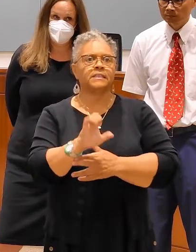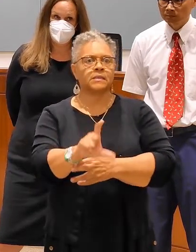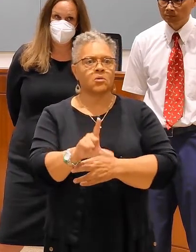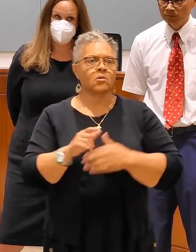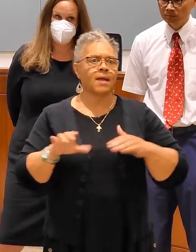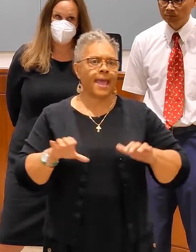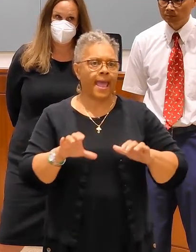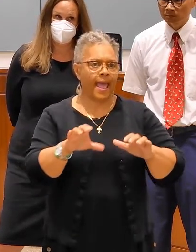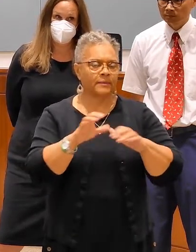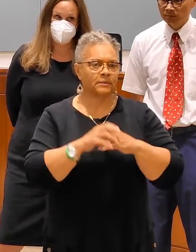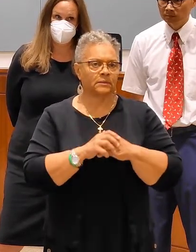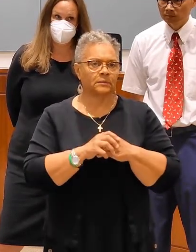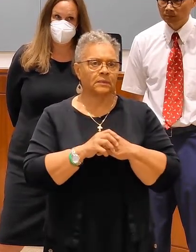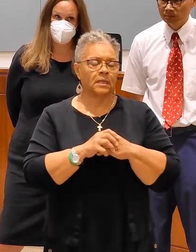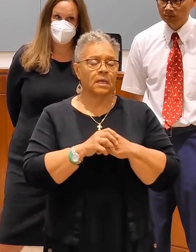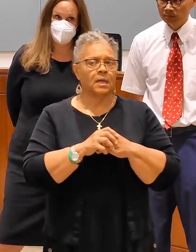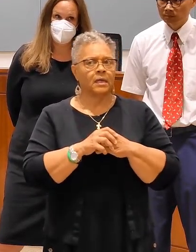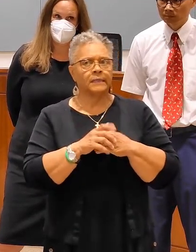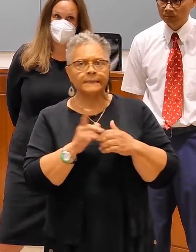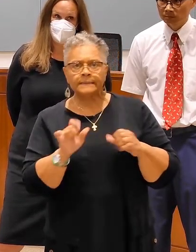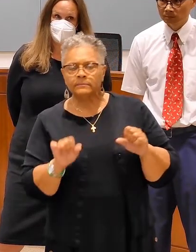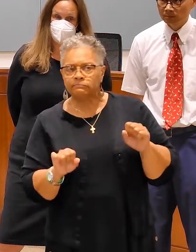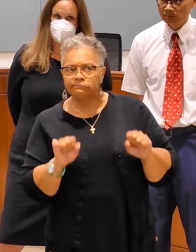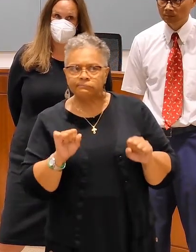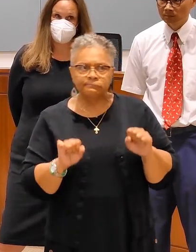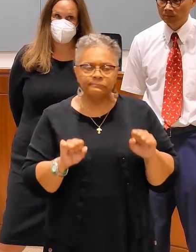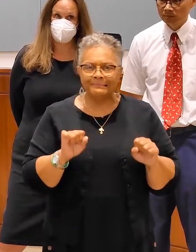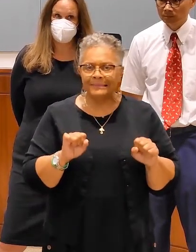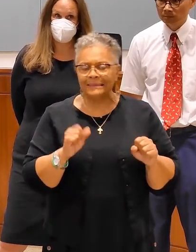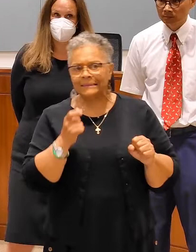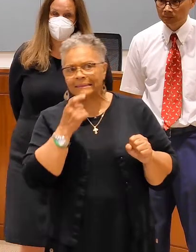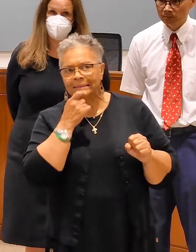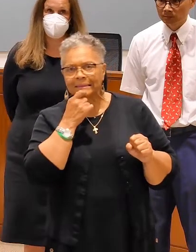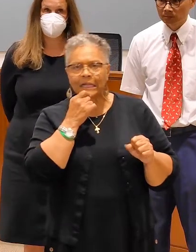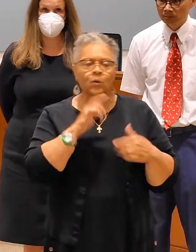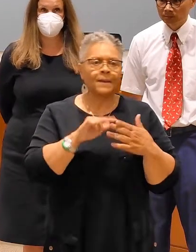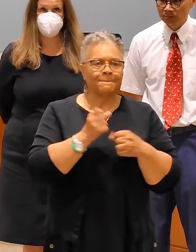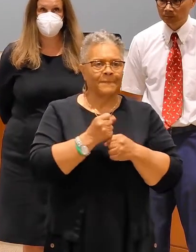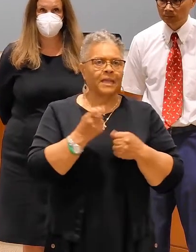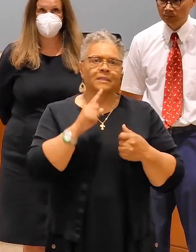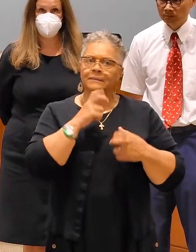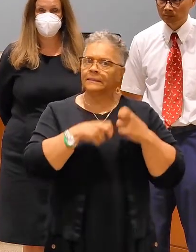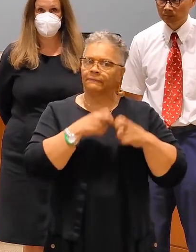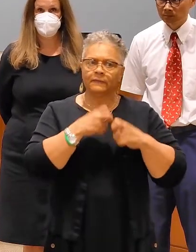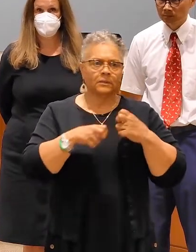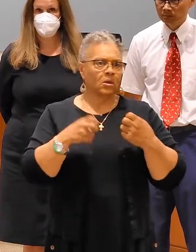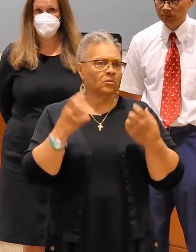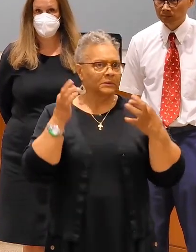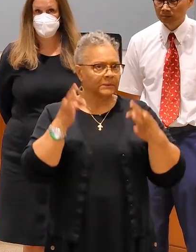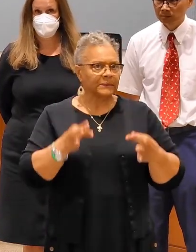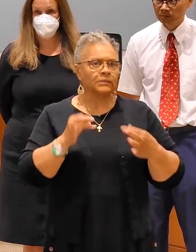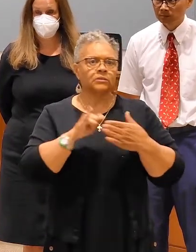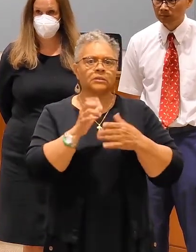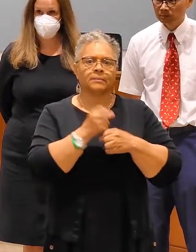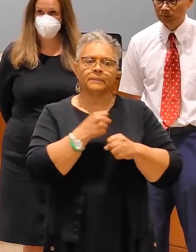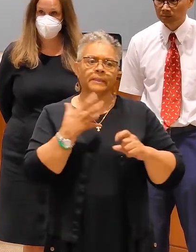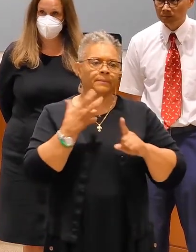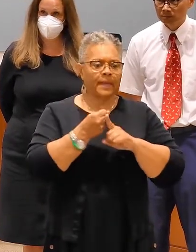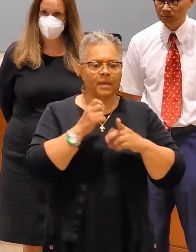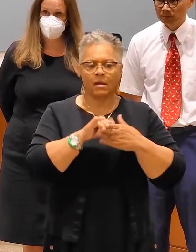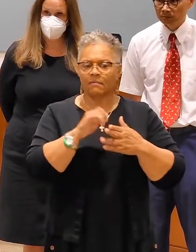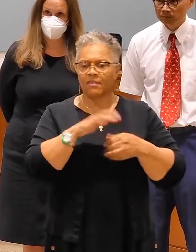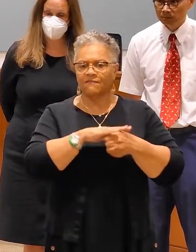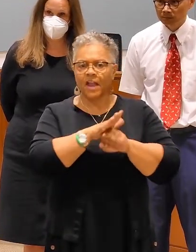Amid mounting uncertainty, we've made difficult budget decisions to reduce the anticipated fiscal impact of the virus on